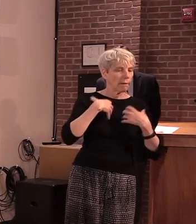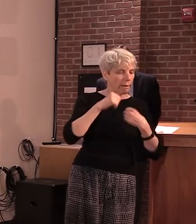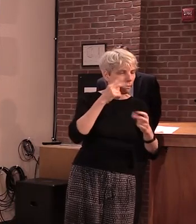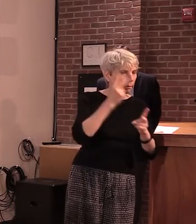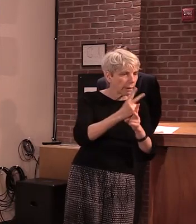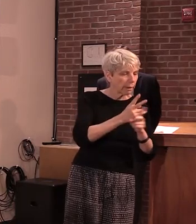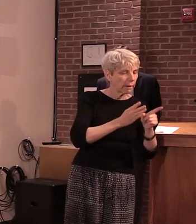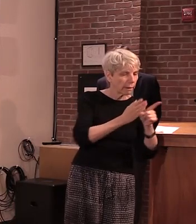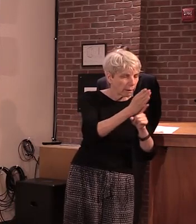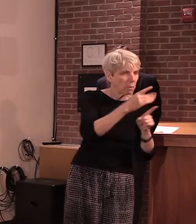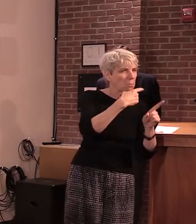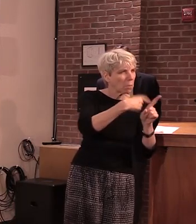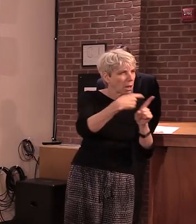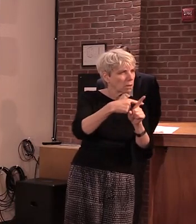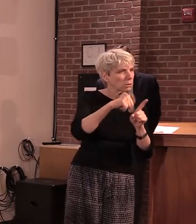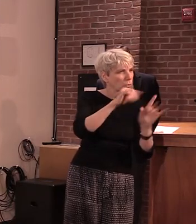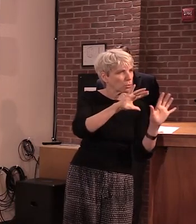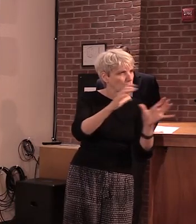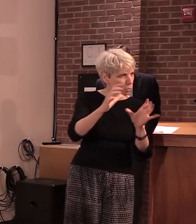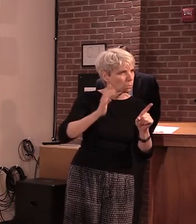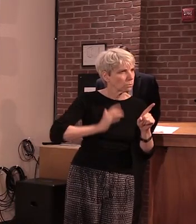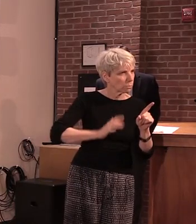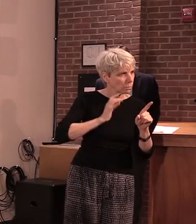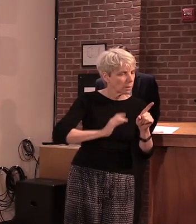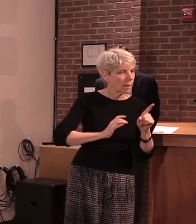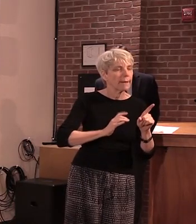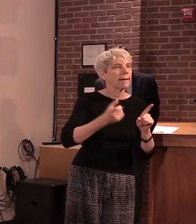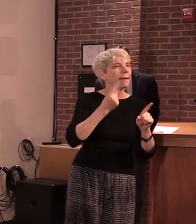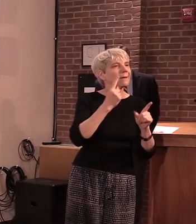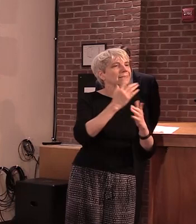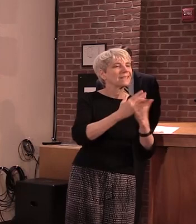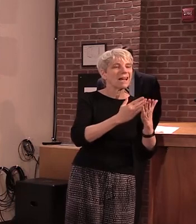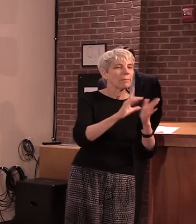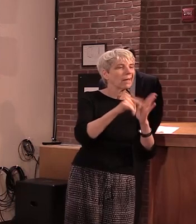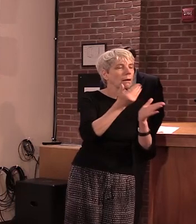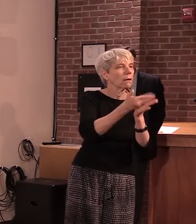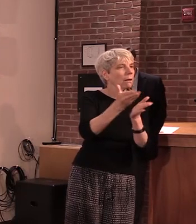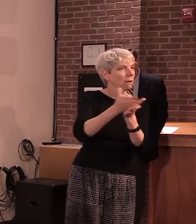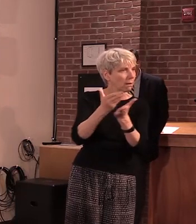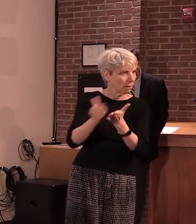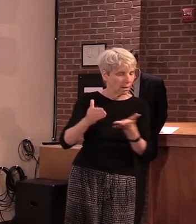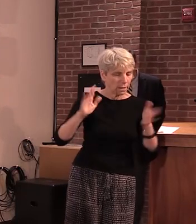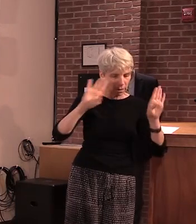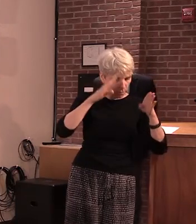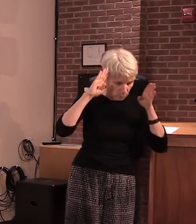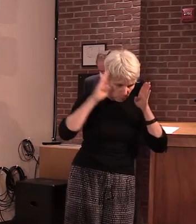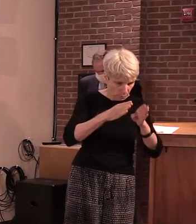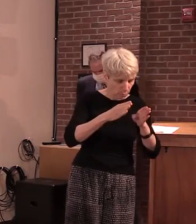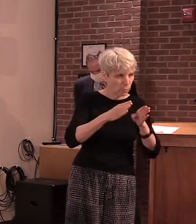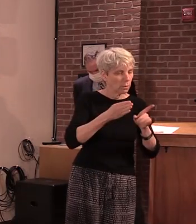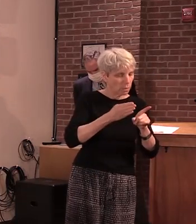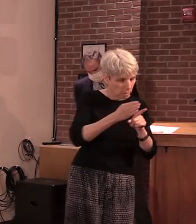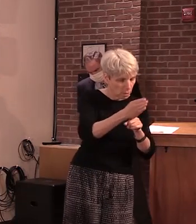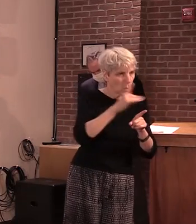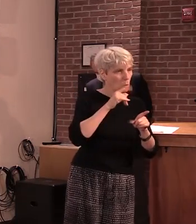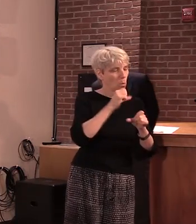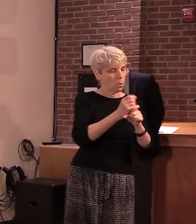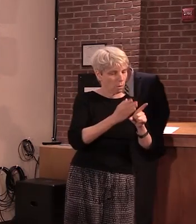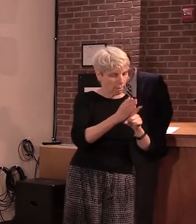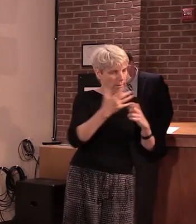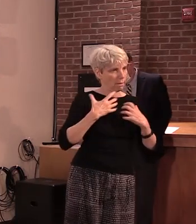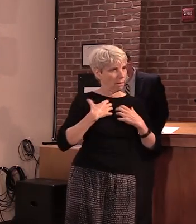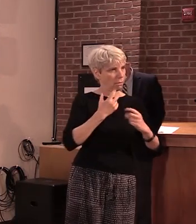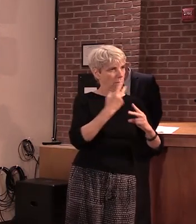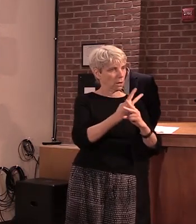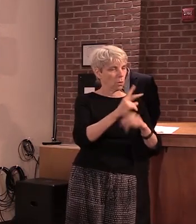beginning, and they didn't all qualify. So this was pared down to just healthcare workers that